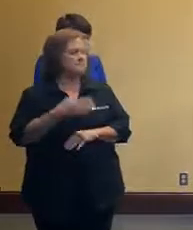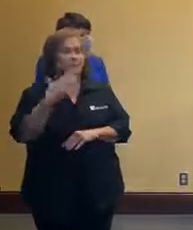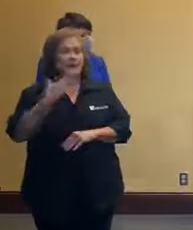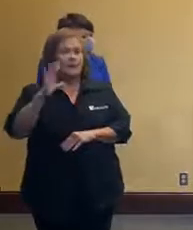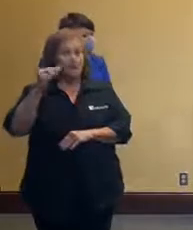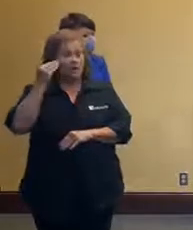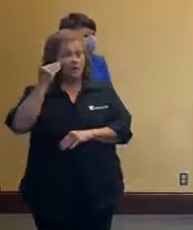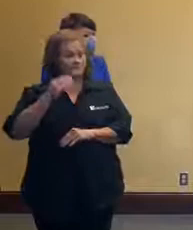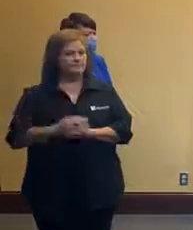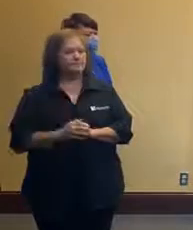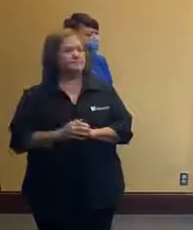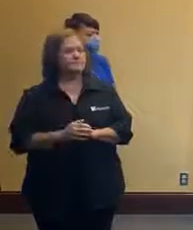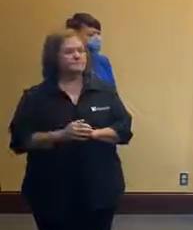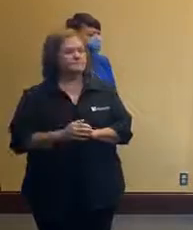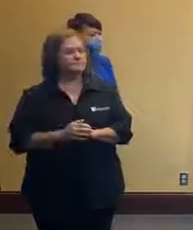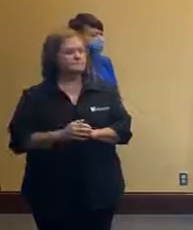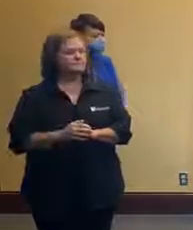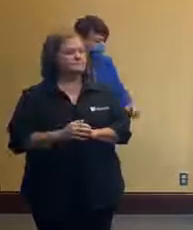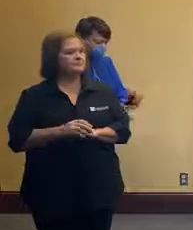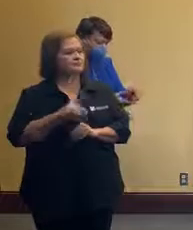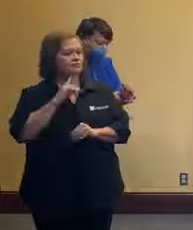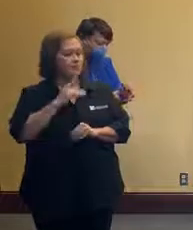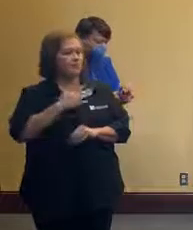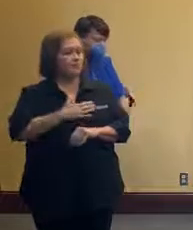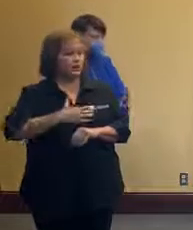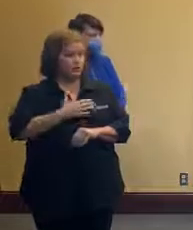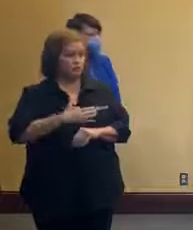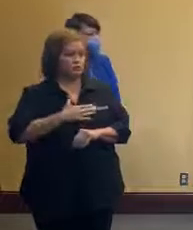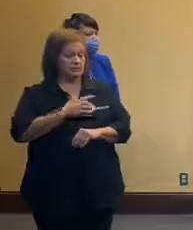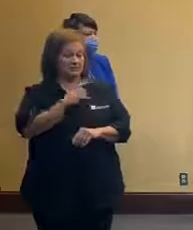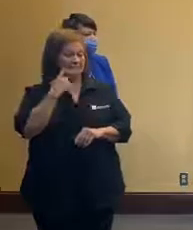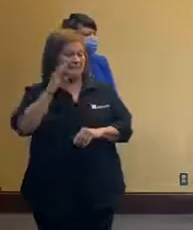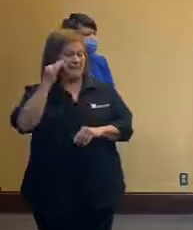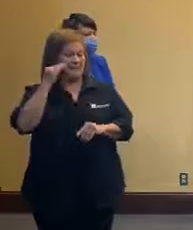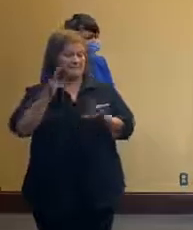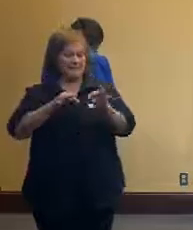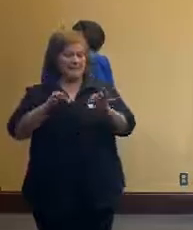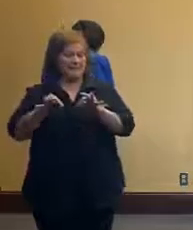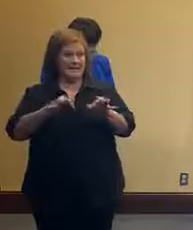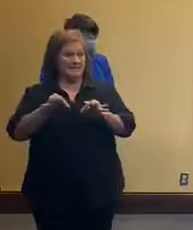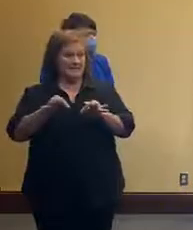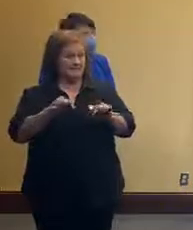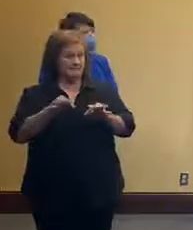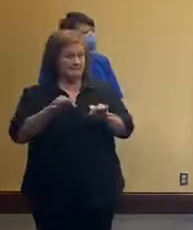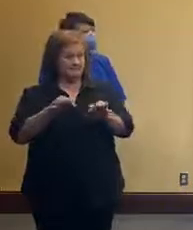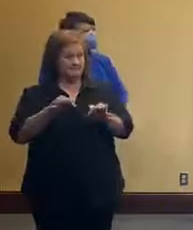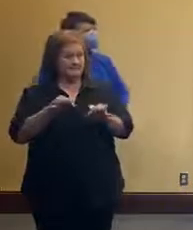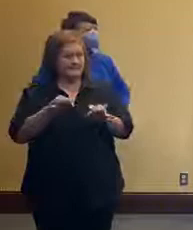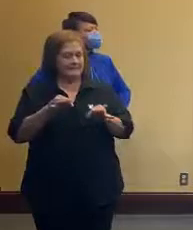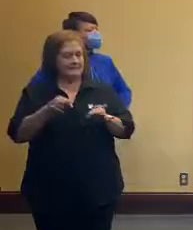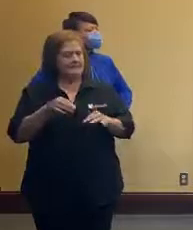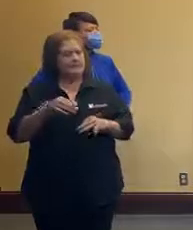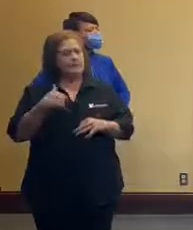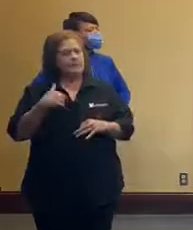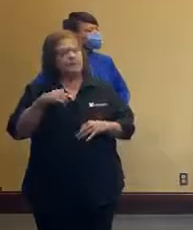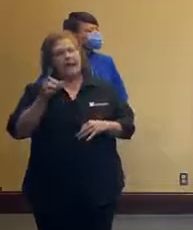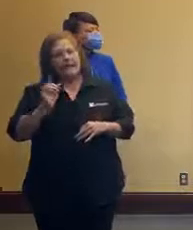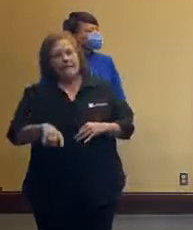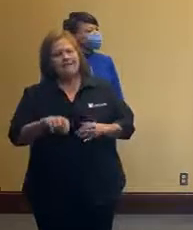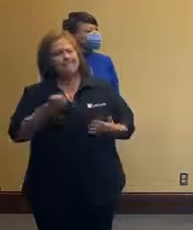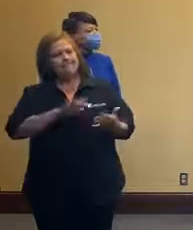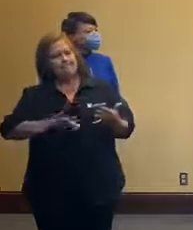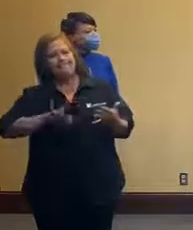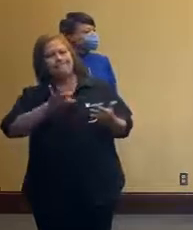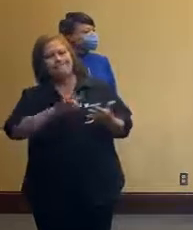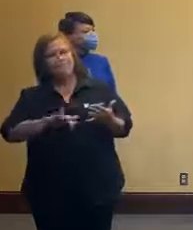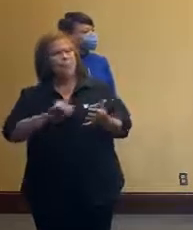Mayor. Appreciate it. As the Mayor said, for us to really evaluate and understand where